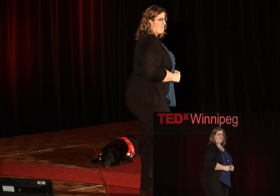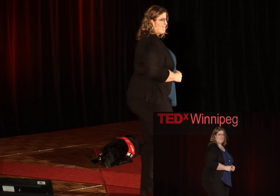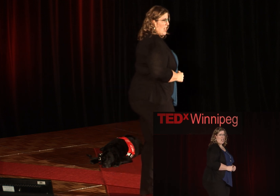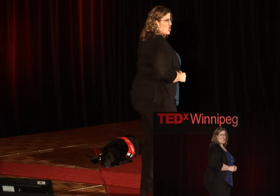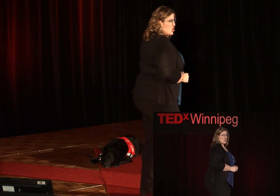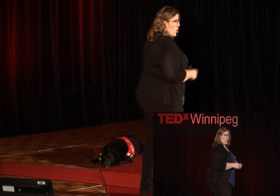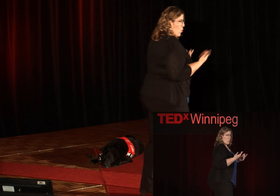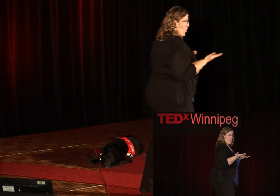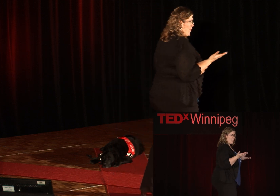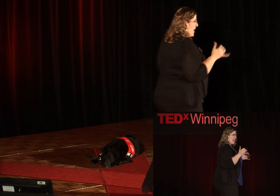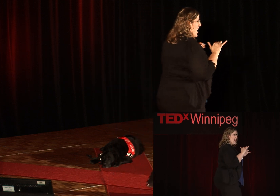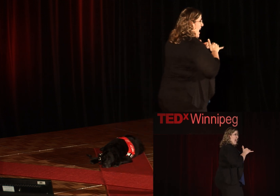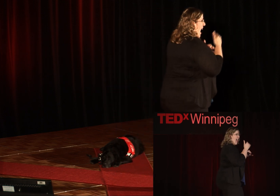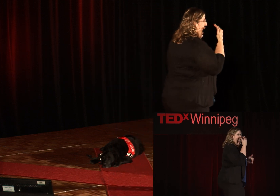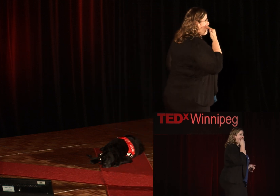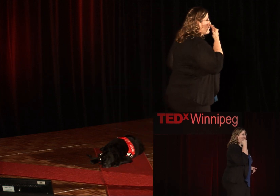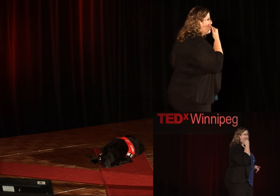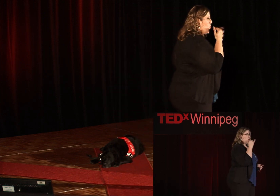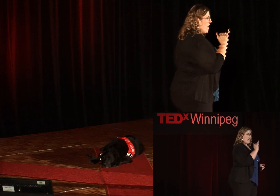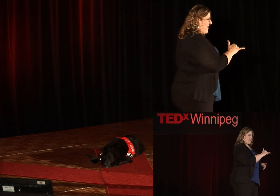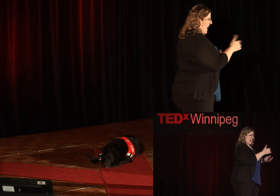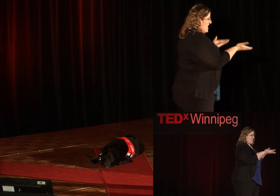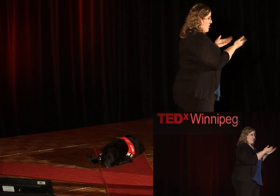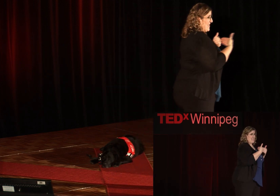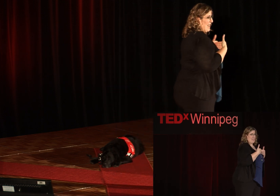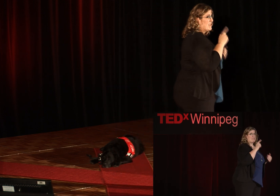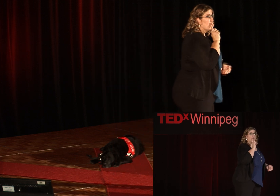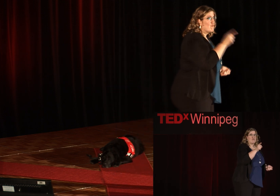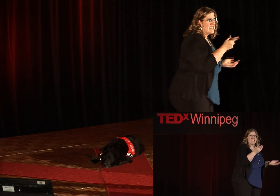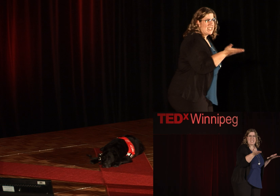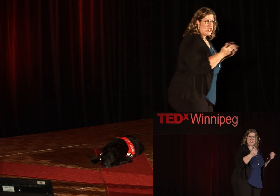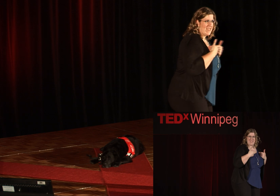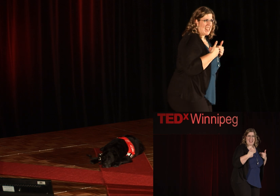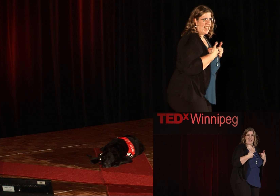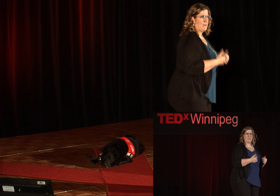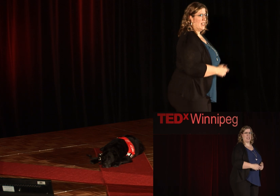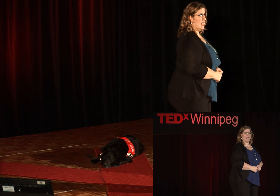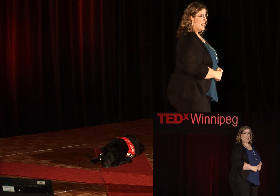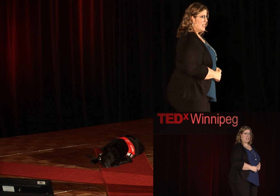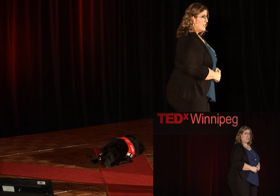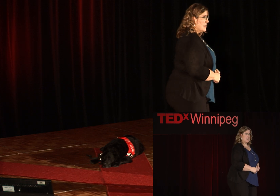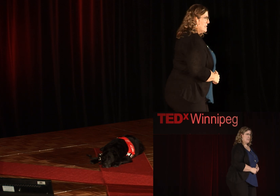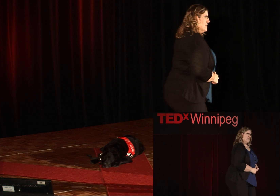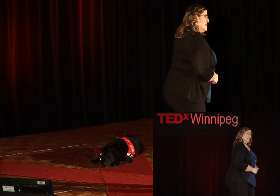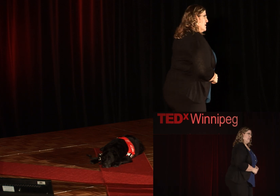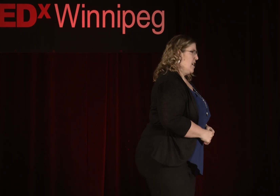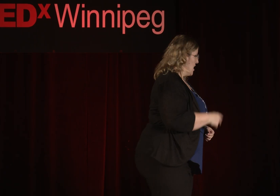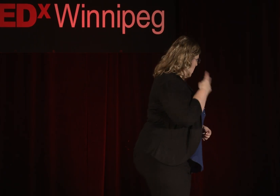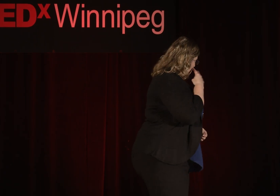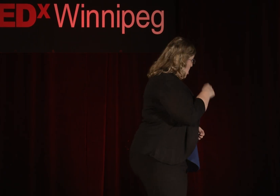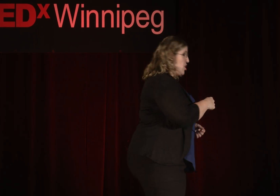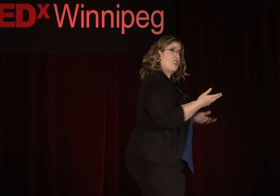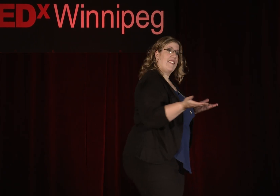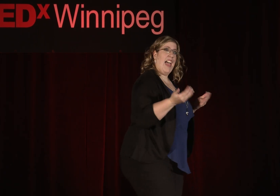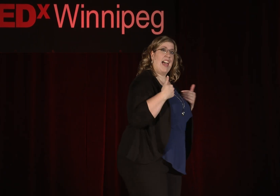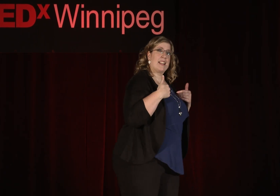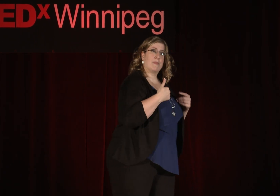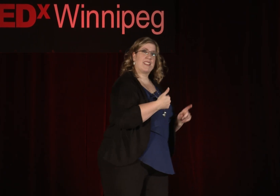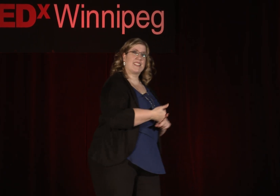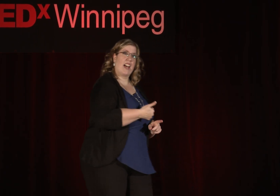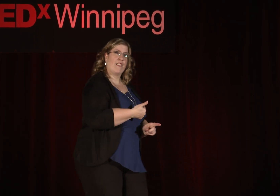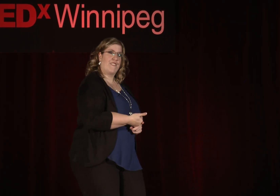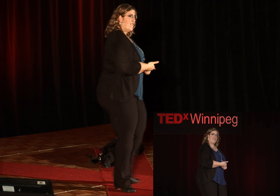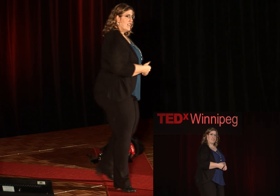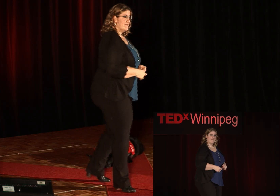So, how do you know a service animal is really a service animal? Well, you look at the animal itself.